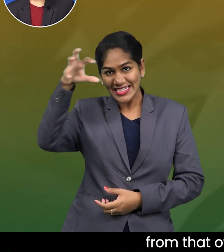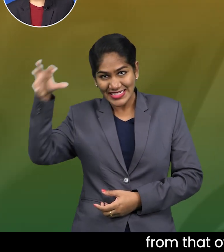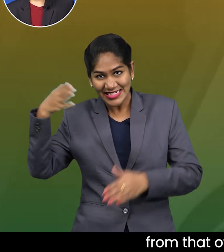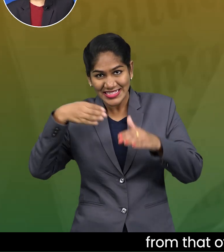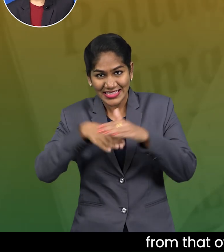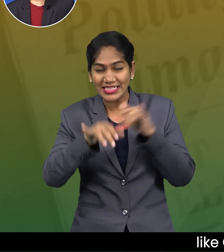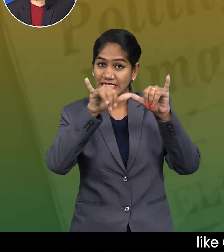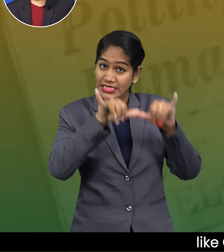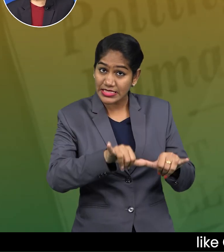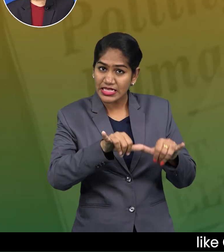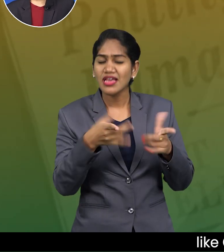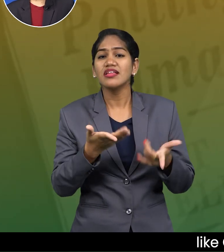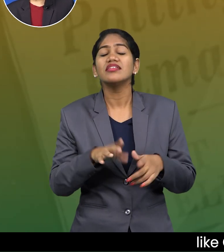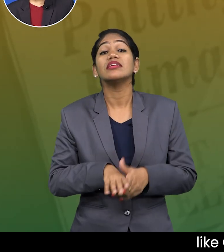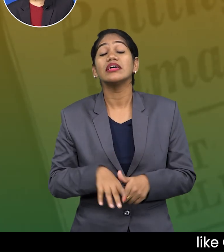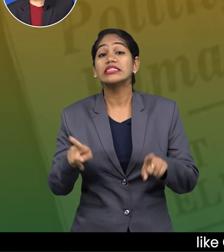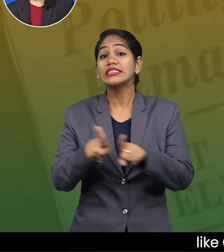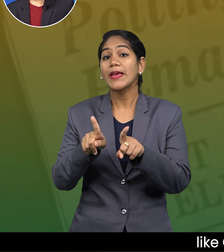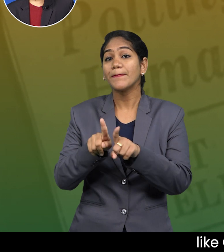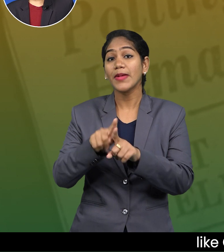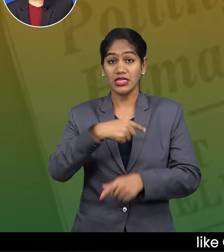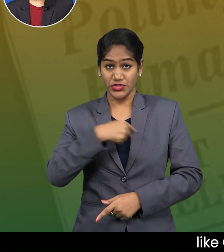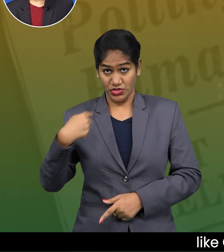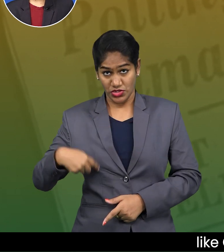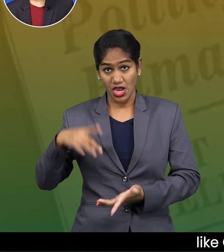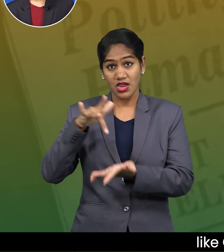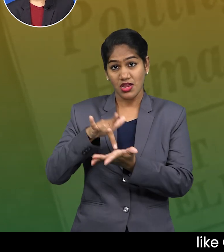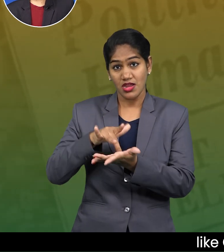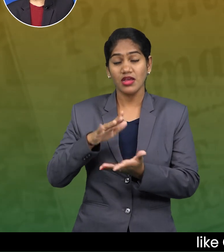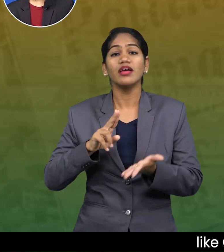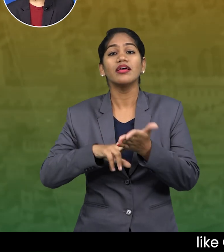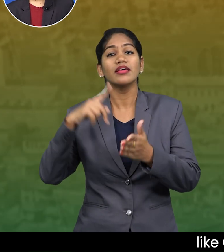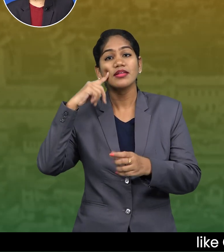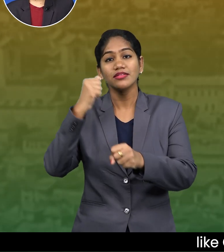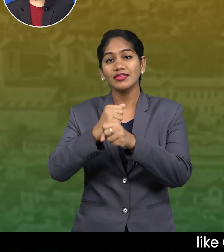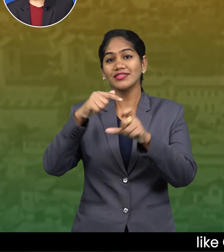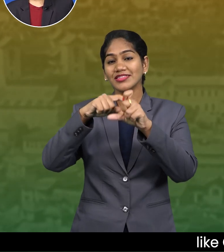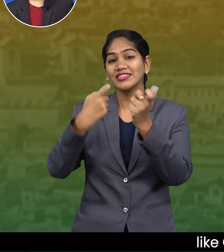countries like China, Nigeria, etc.